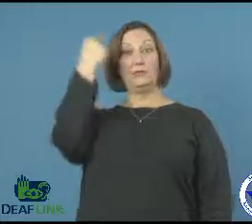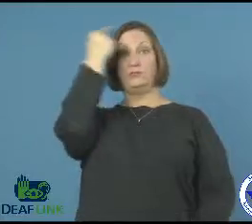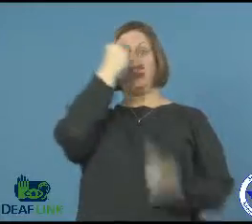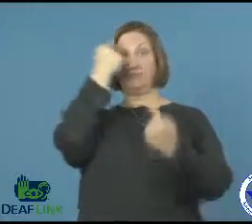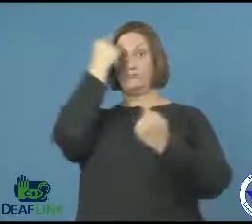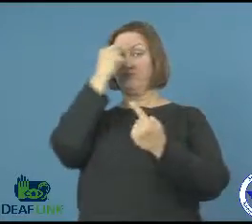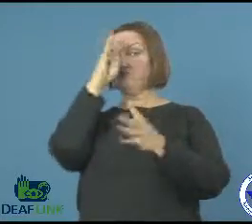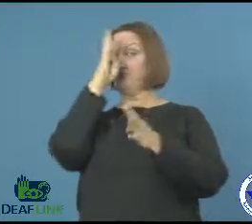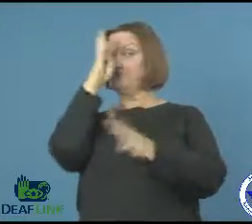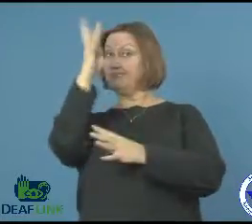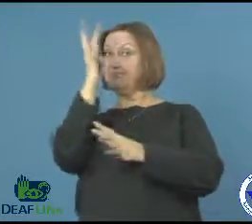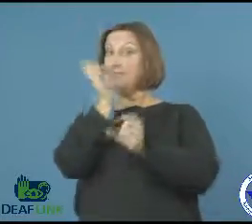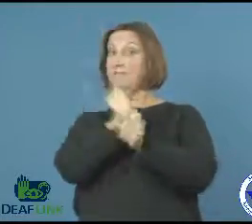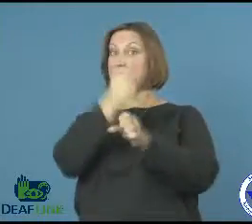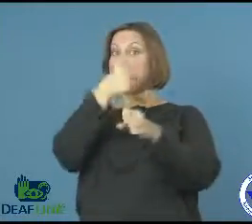Create a communications plan.